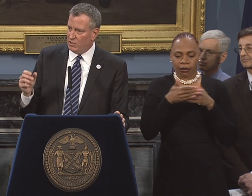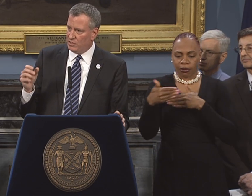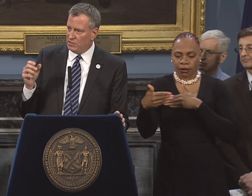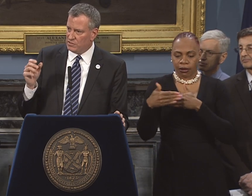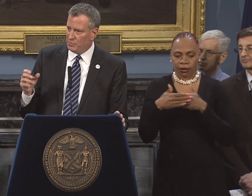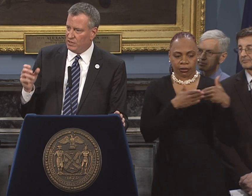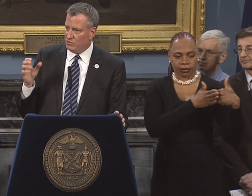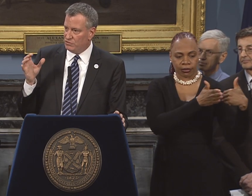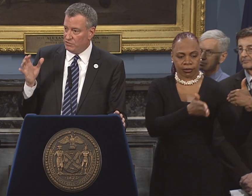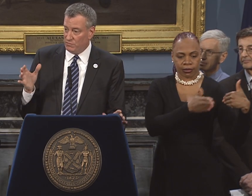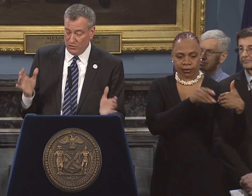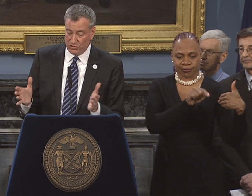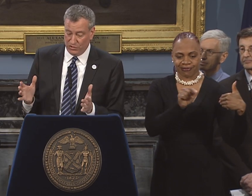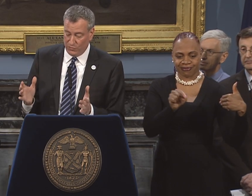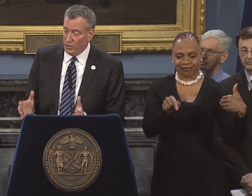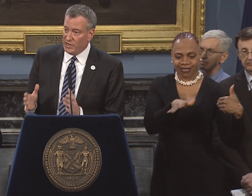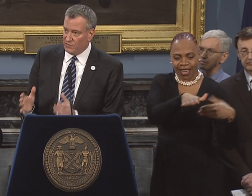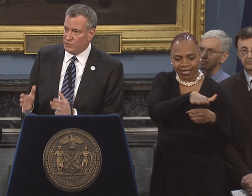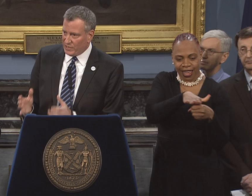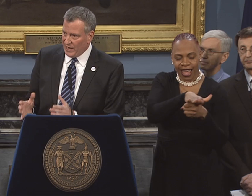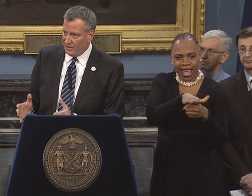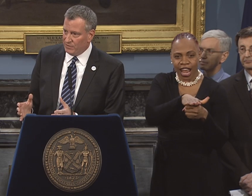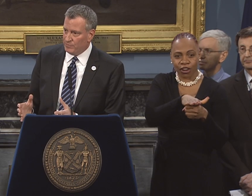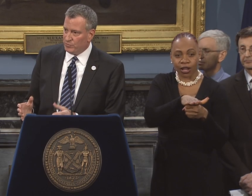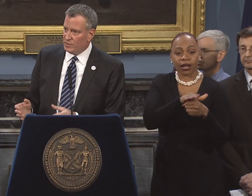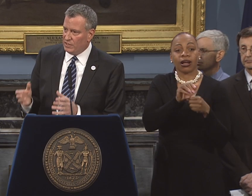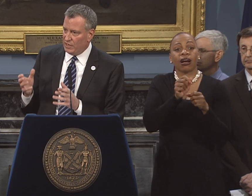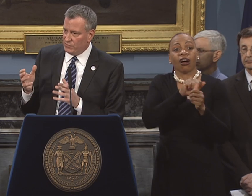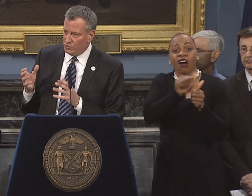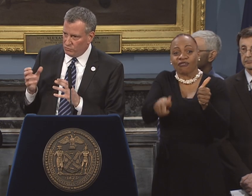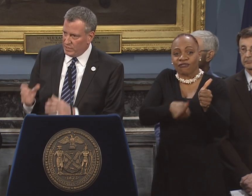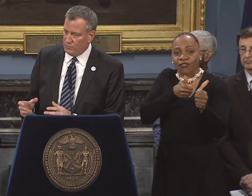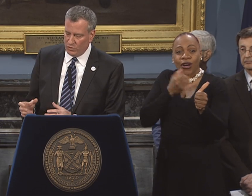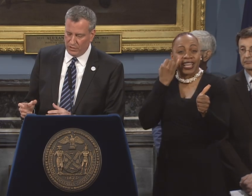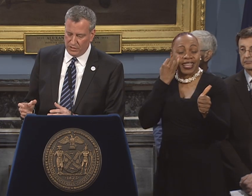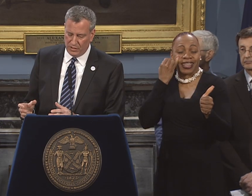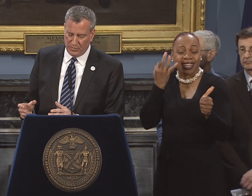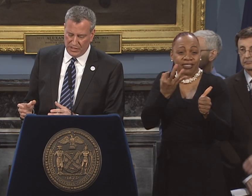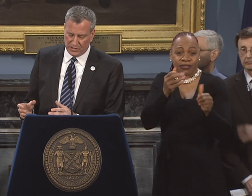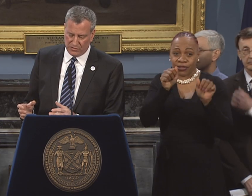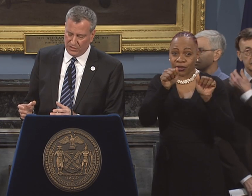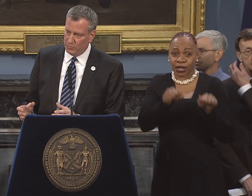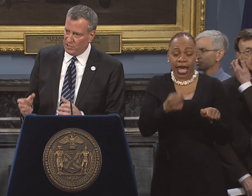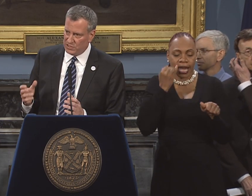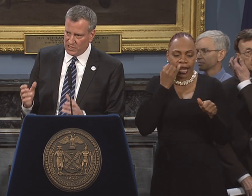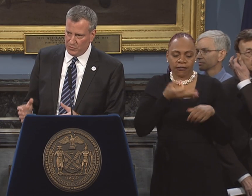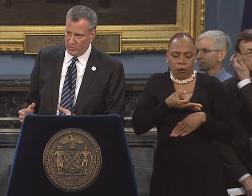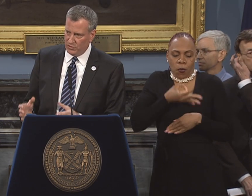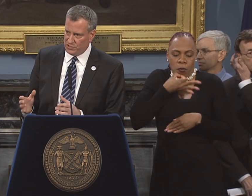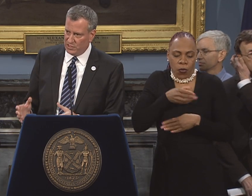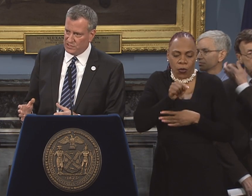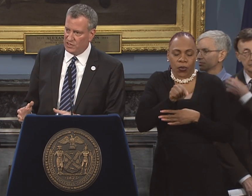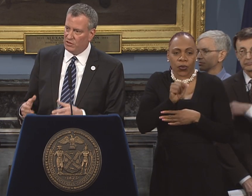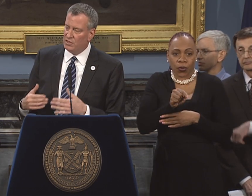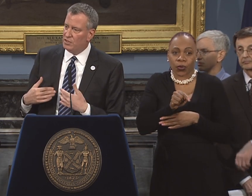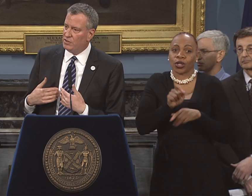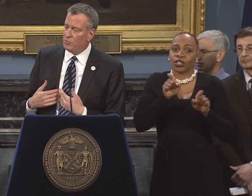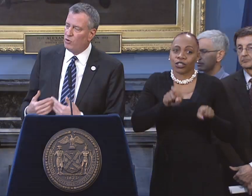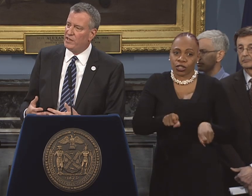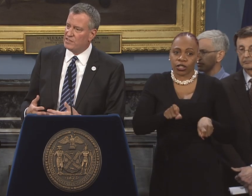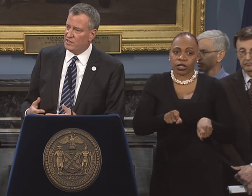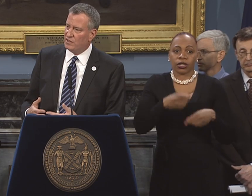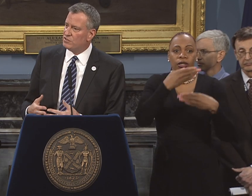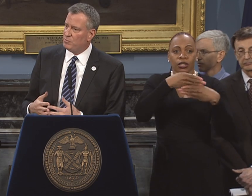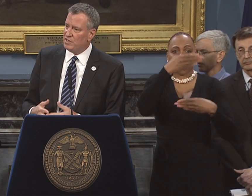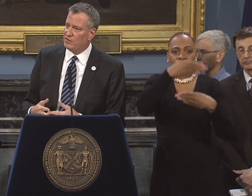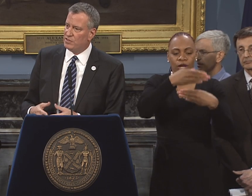air quality is something you should avoid it if you can. And if you're right in one of the immediate surrounding blocks, keep your windows shut, et cetera. The